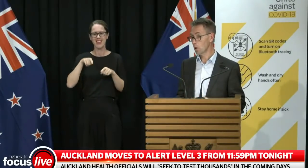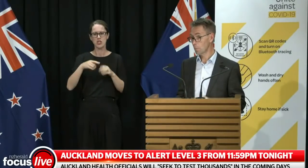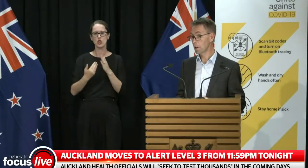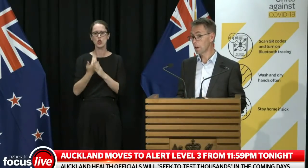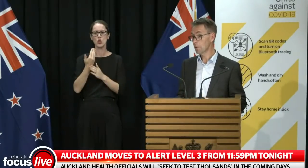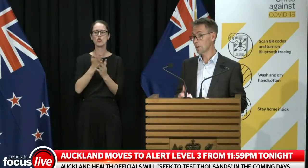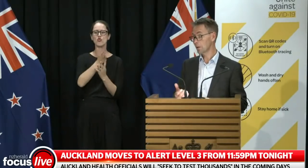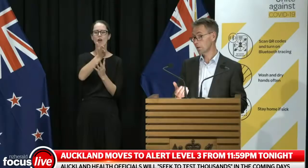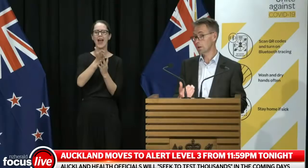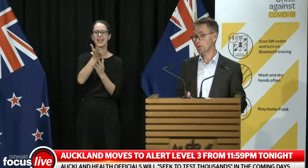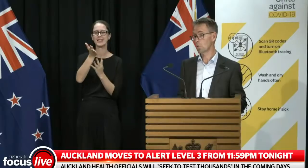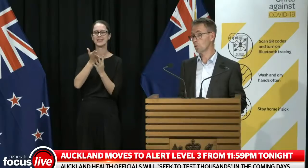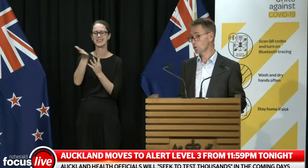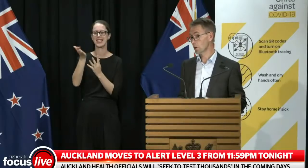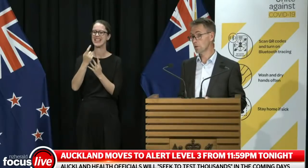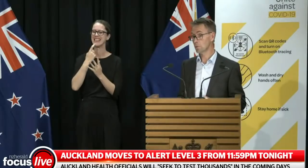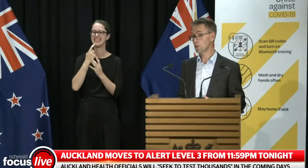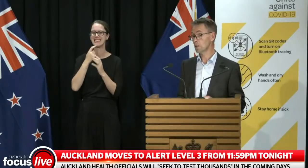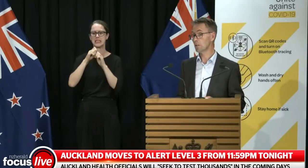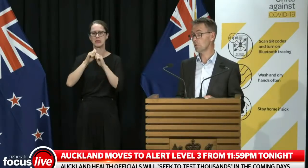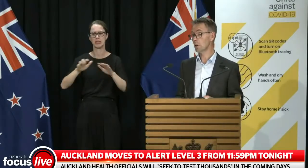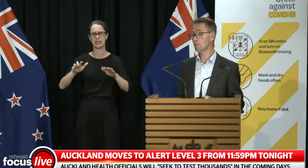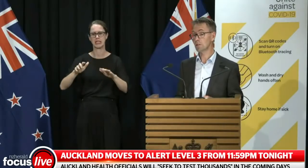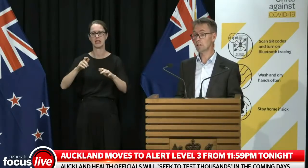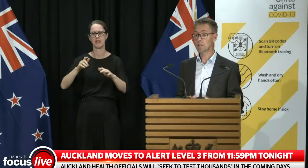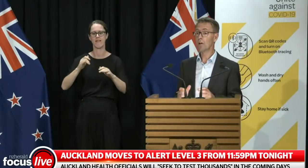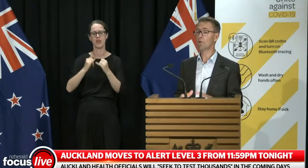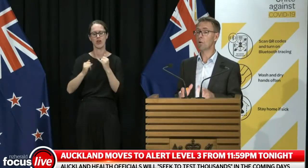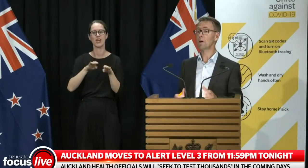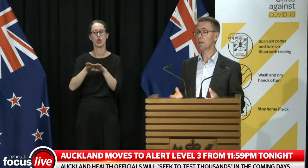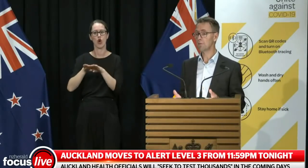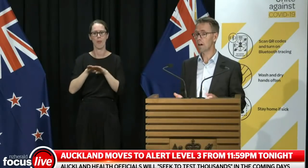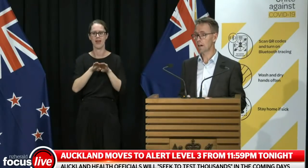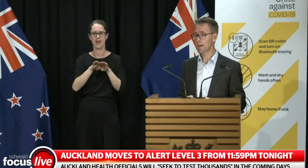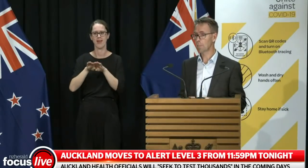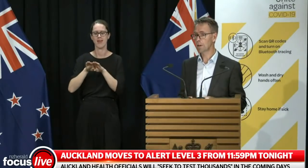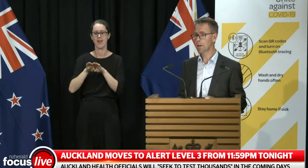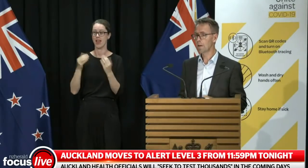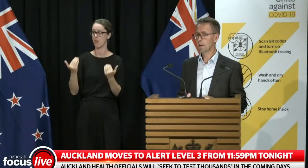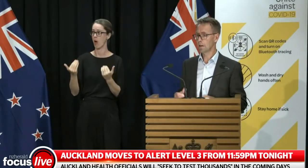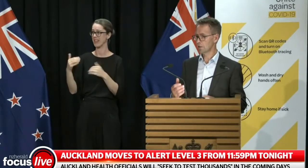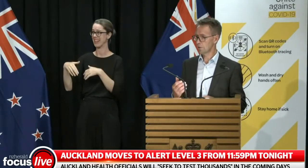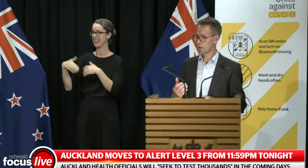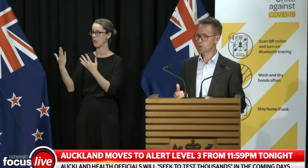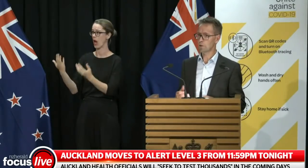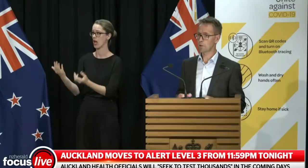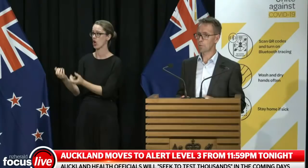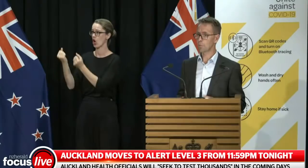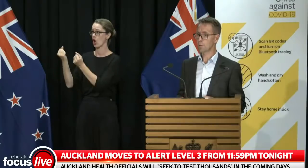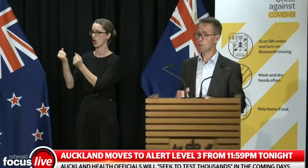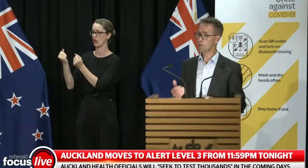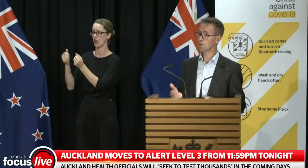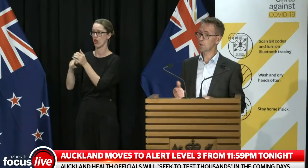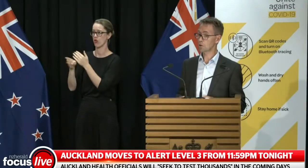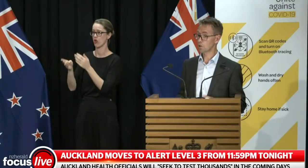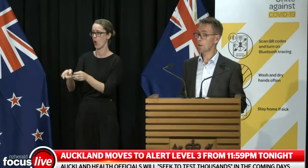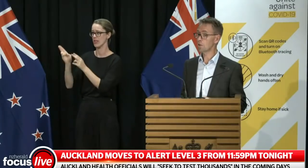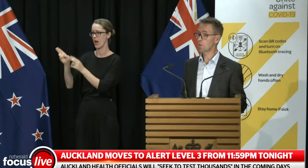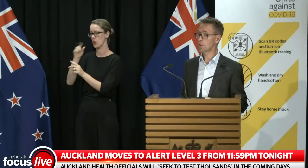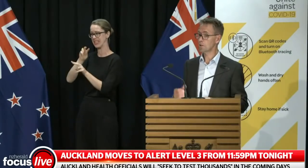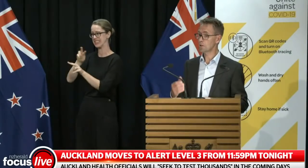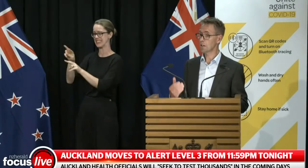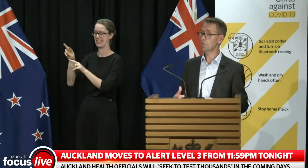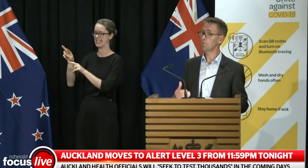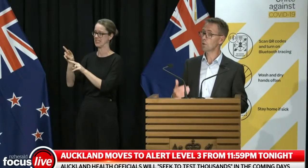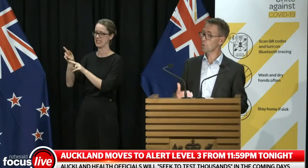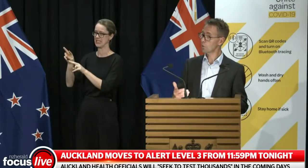becoming more common now in all the travellers we're seeing from overseas, from wherever they are coming, it's absolutely appropriate, and you can see Australia